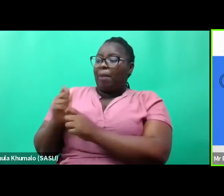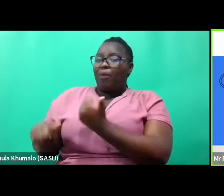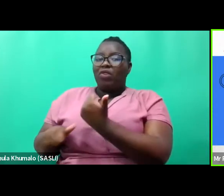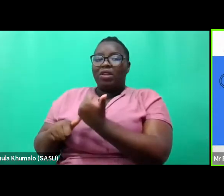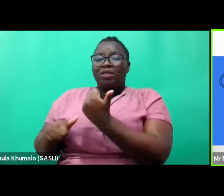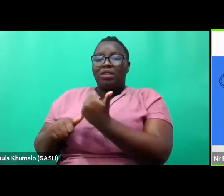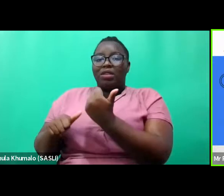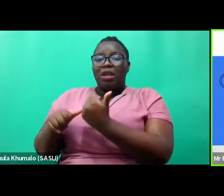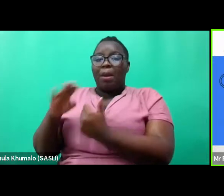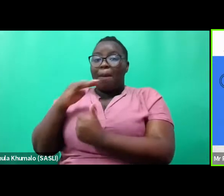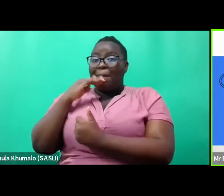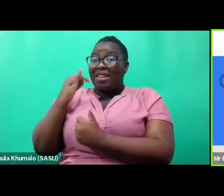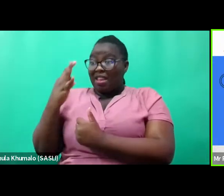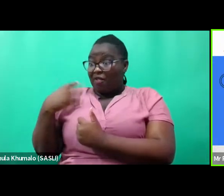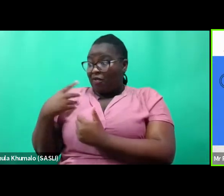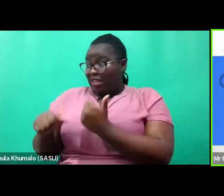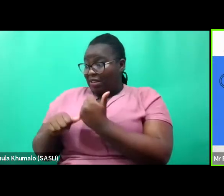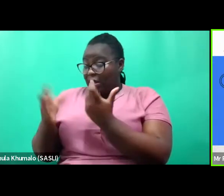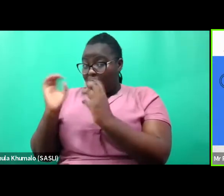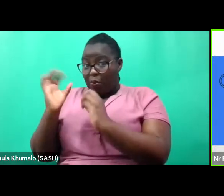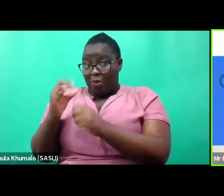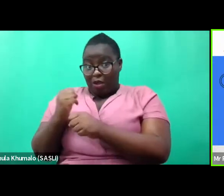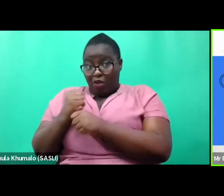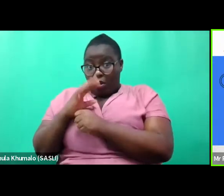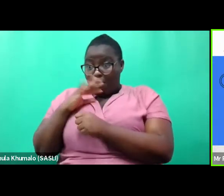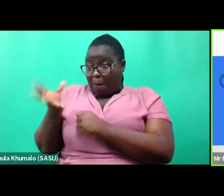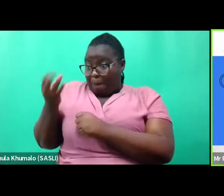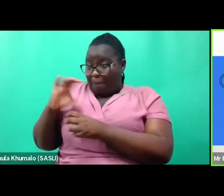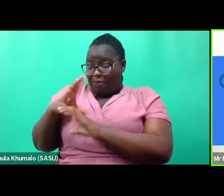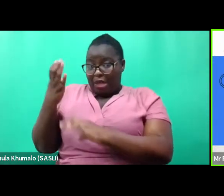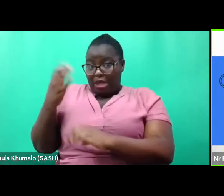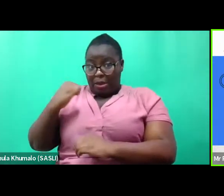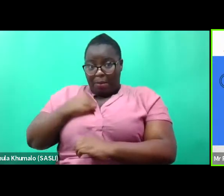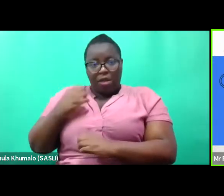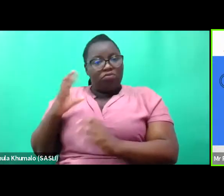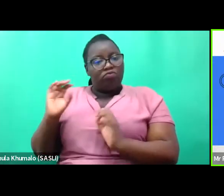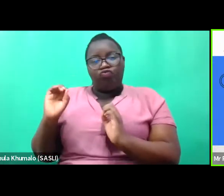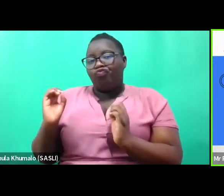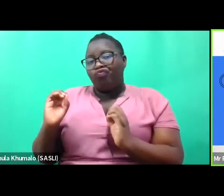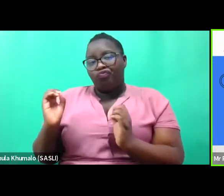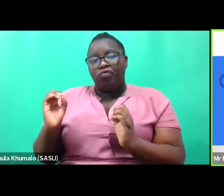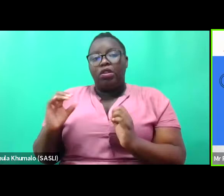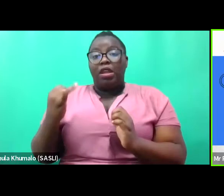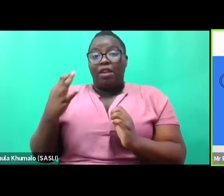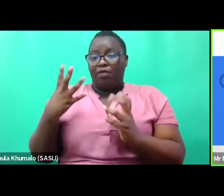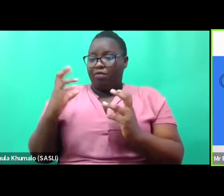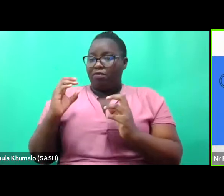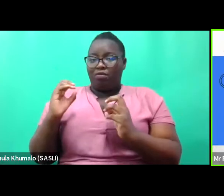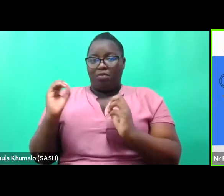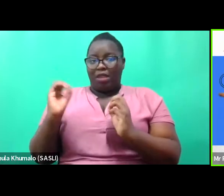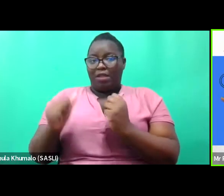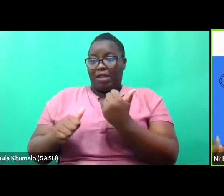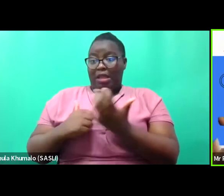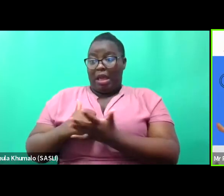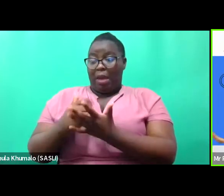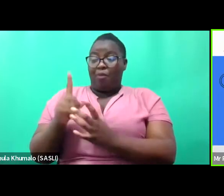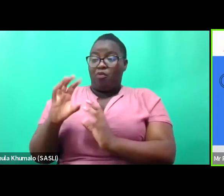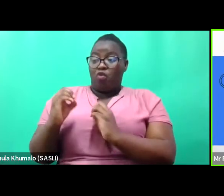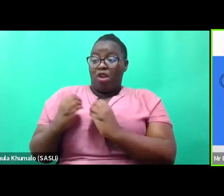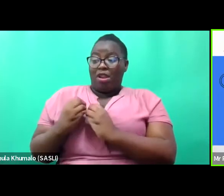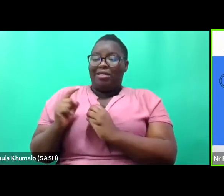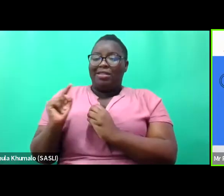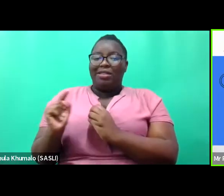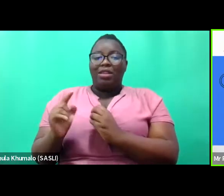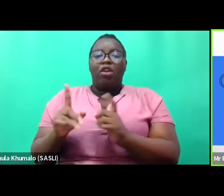my degree if it hadn't been for that organization. Okay, so you had said to me that one of the most